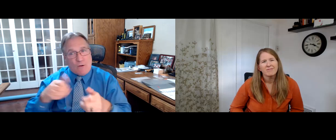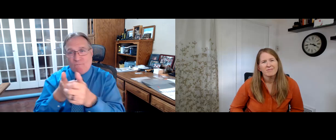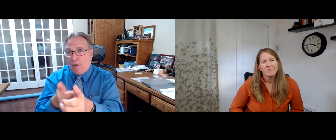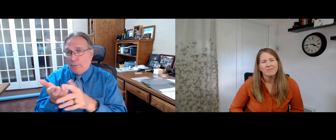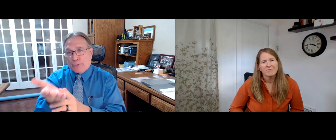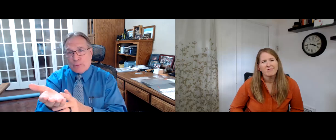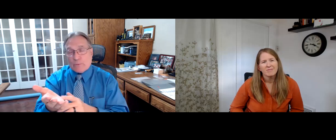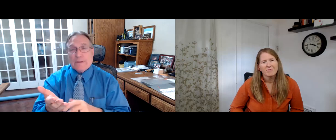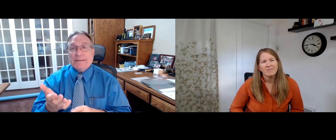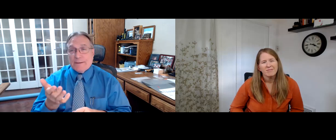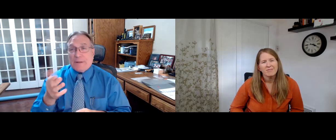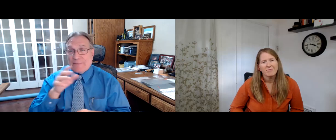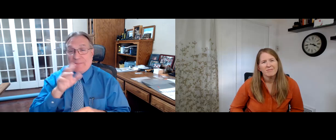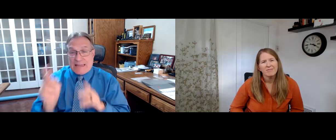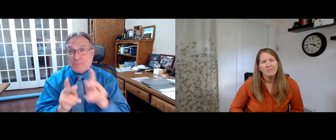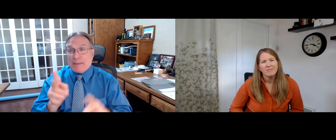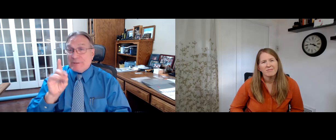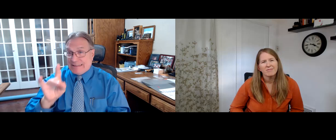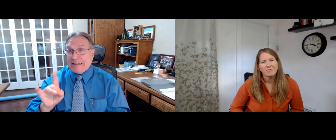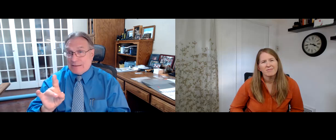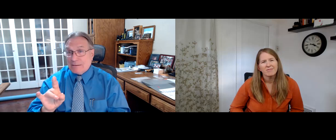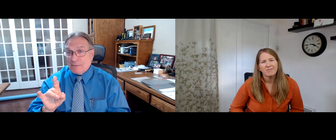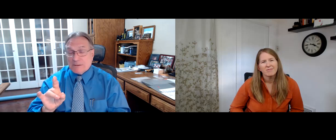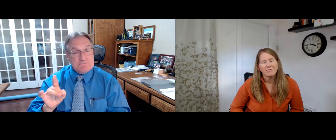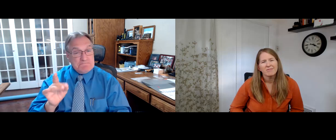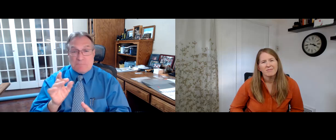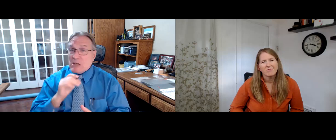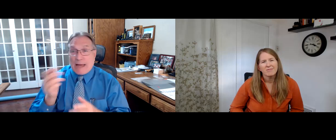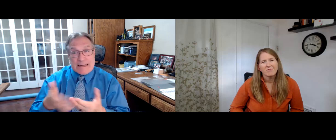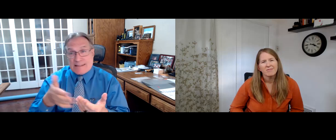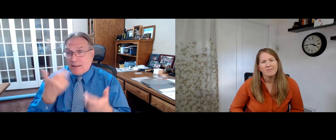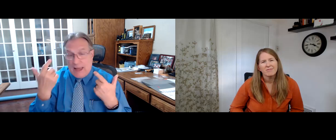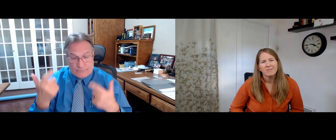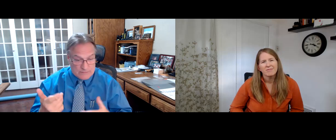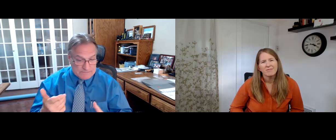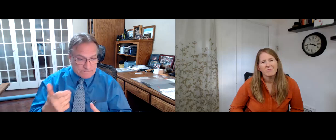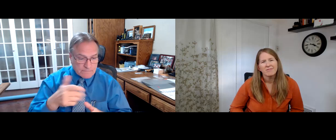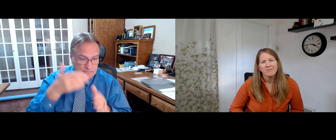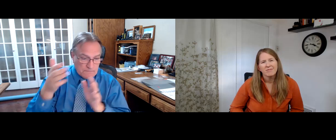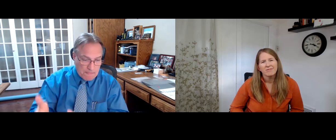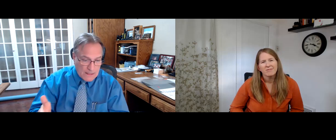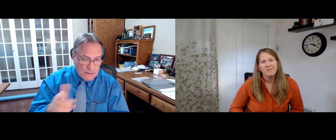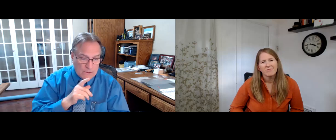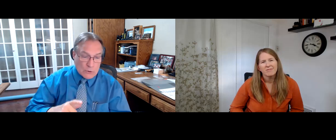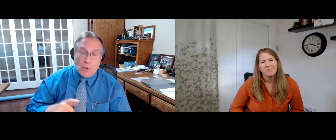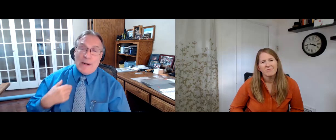don't follow through. But these people did. Not easy life. The Lord